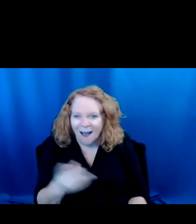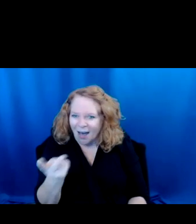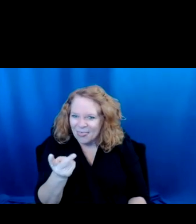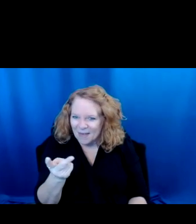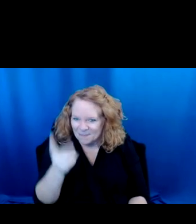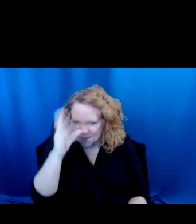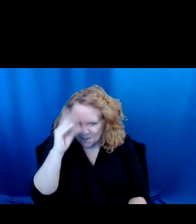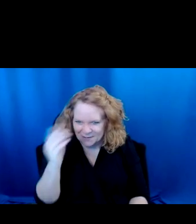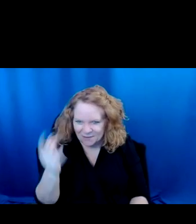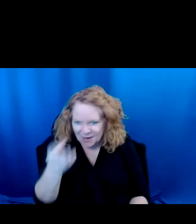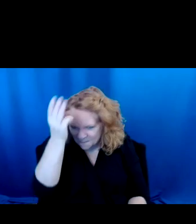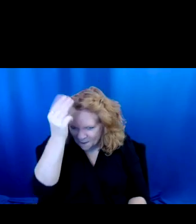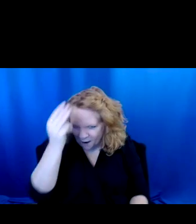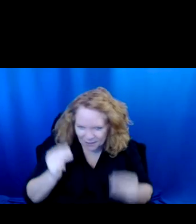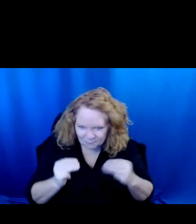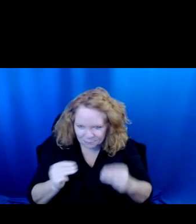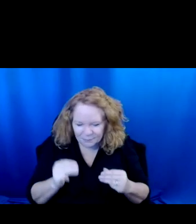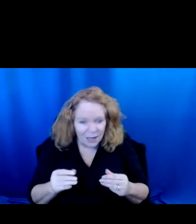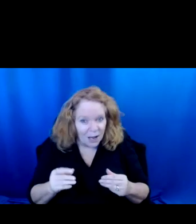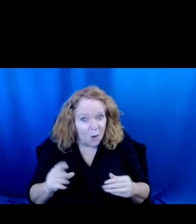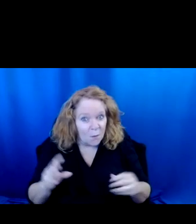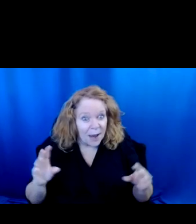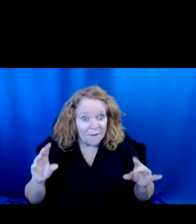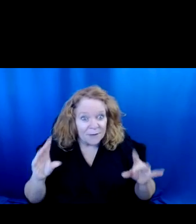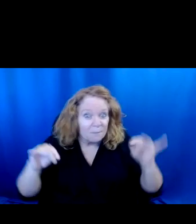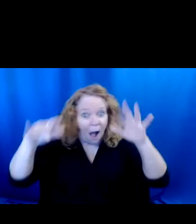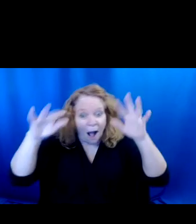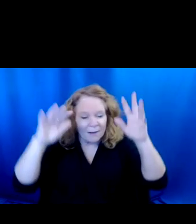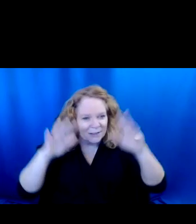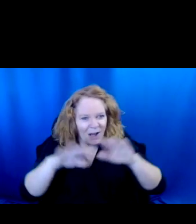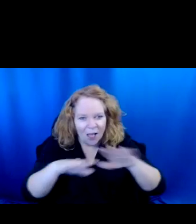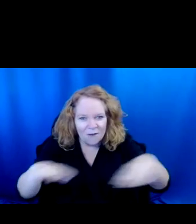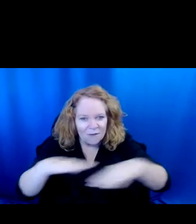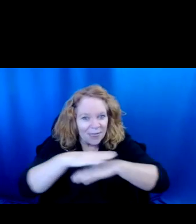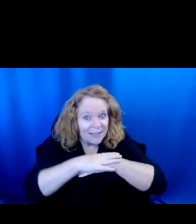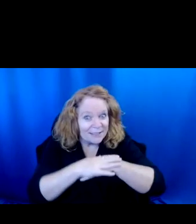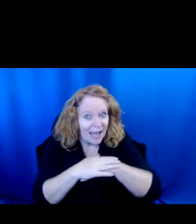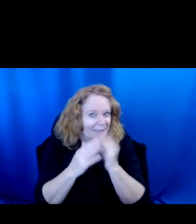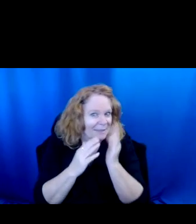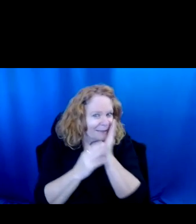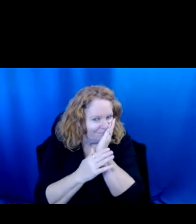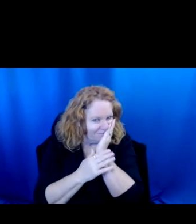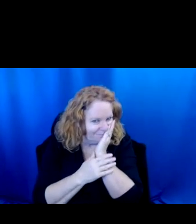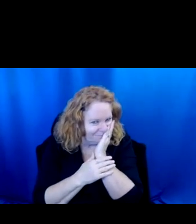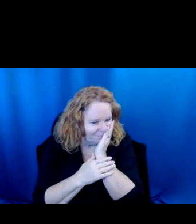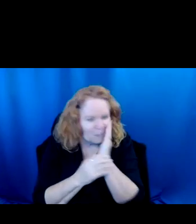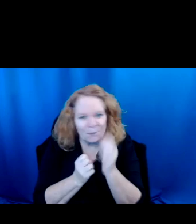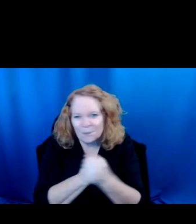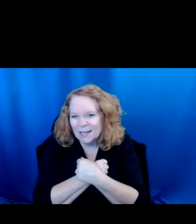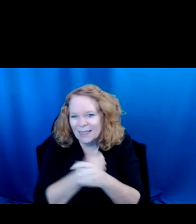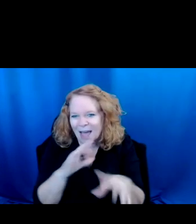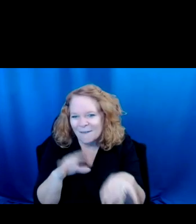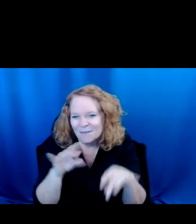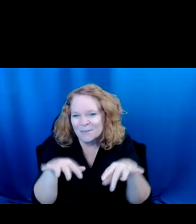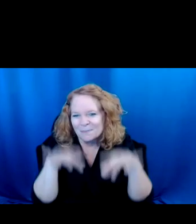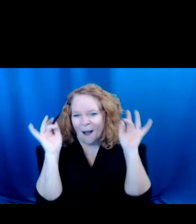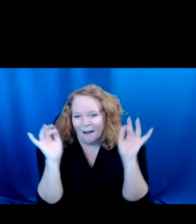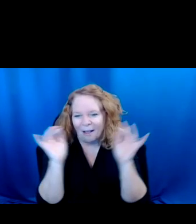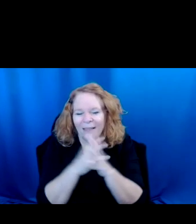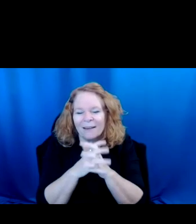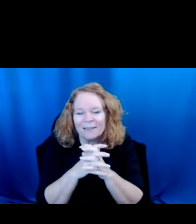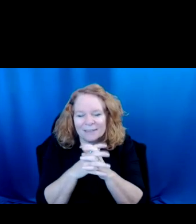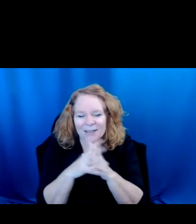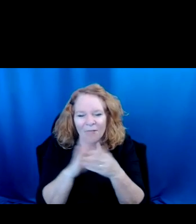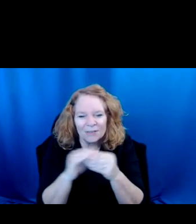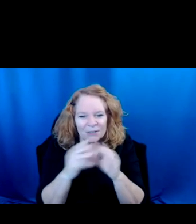got sparkles all over the desk now, boys and girls. Whoop-a-dee-doo, we love sparkles on the Sparkly Box of Stories